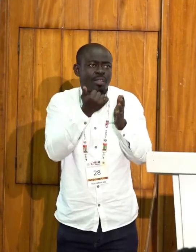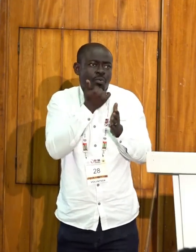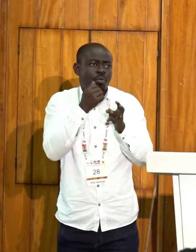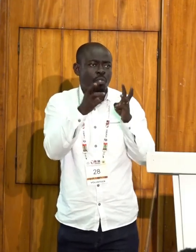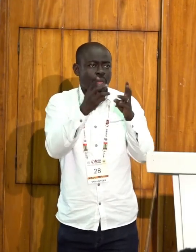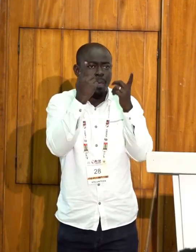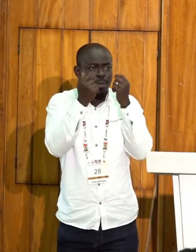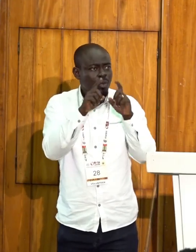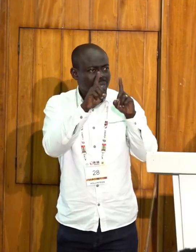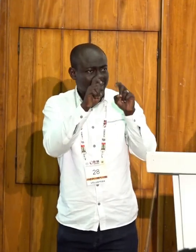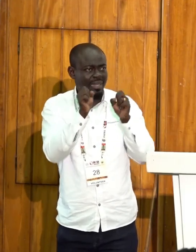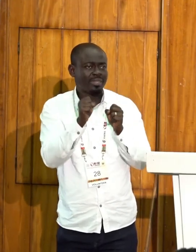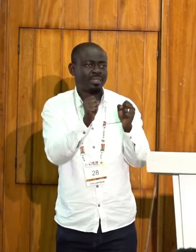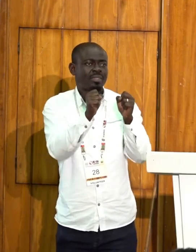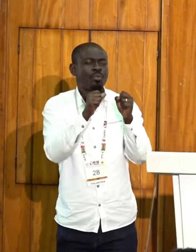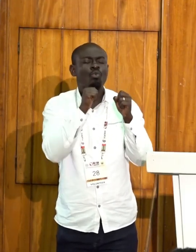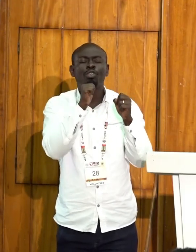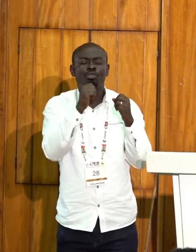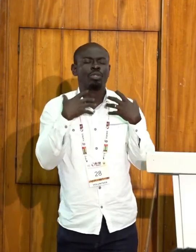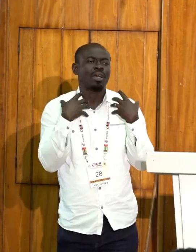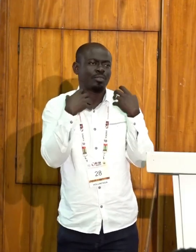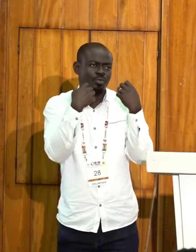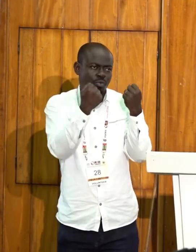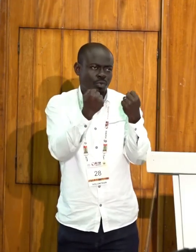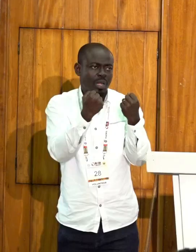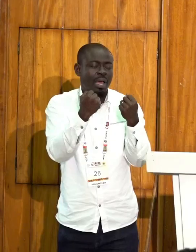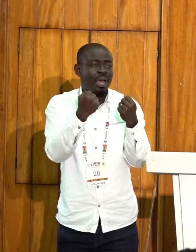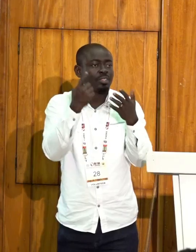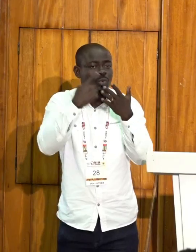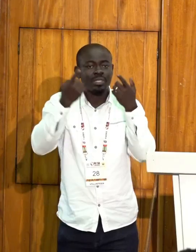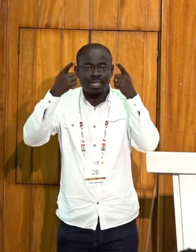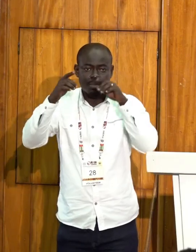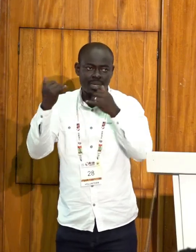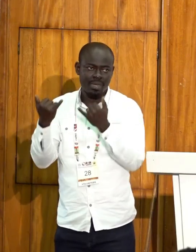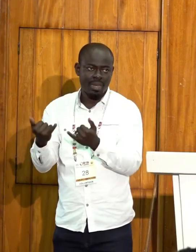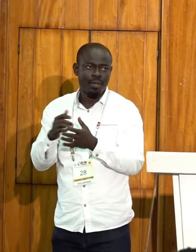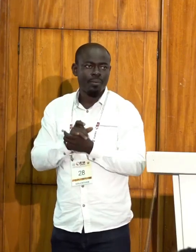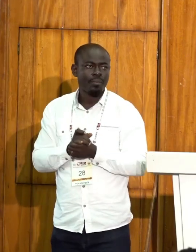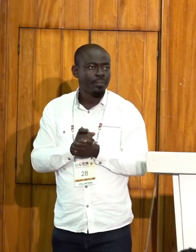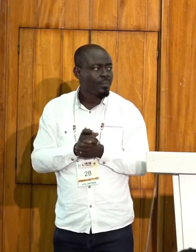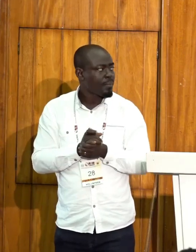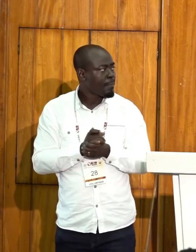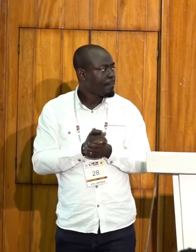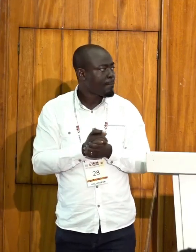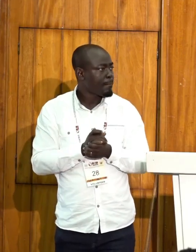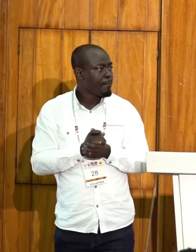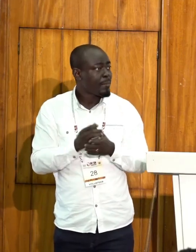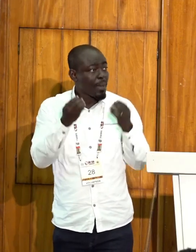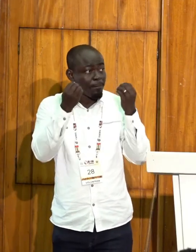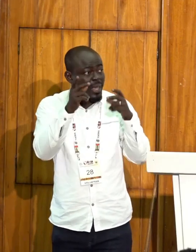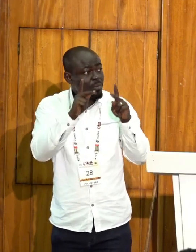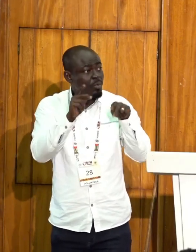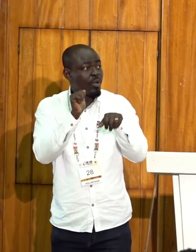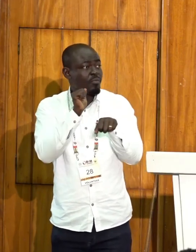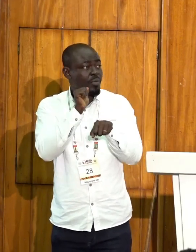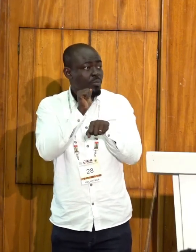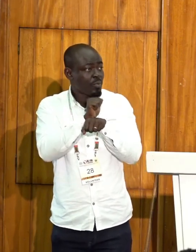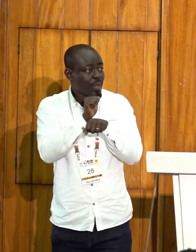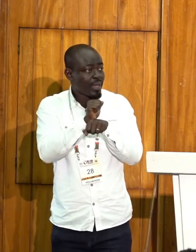our tests were not as good as they are now. And we must commend those that have been working